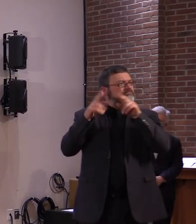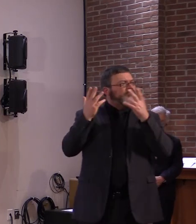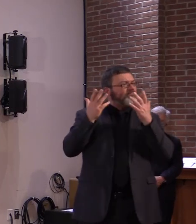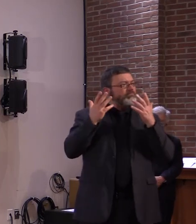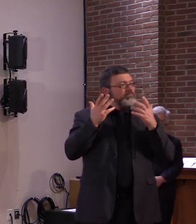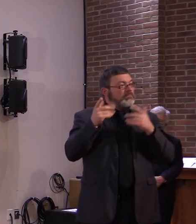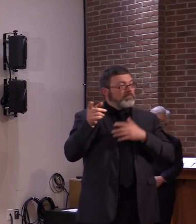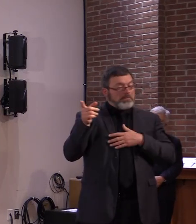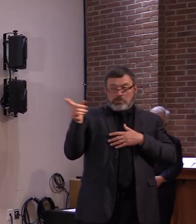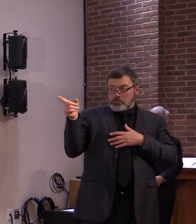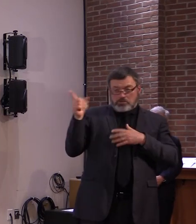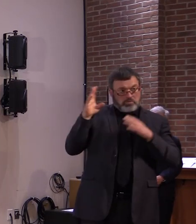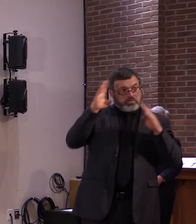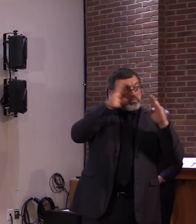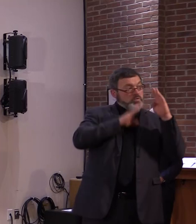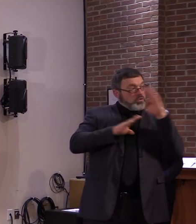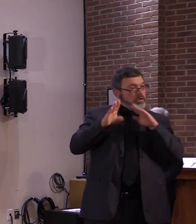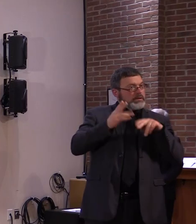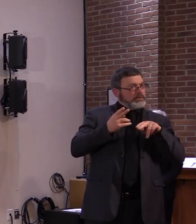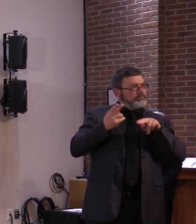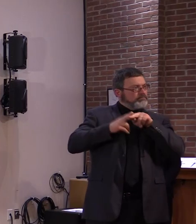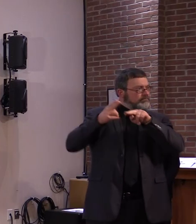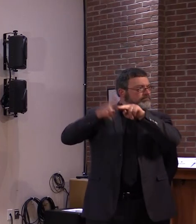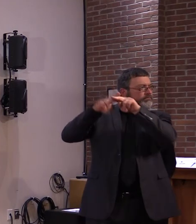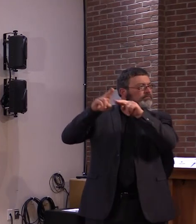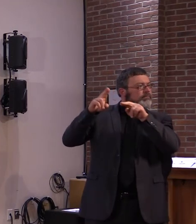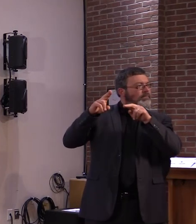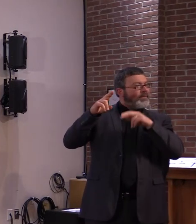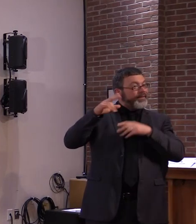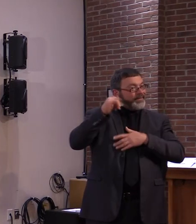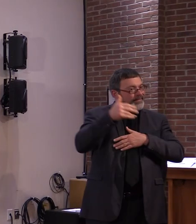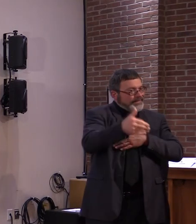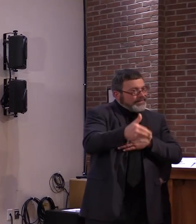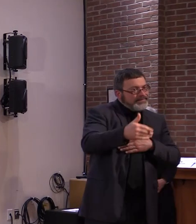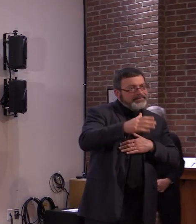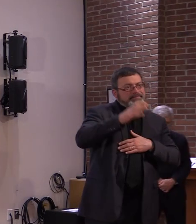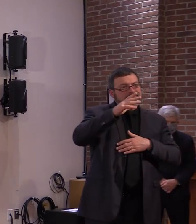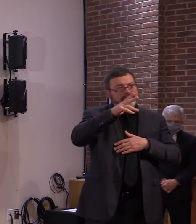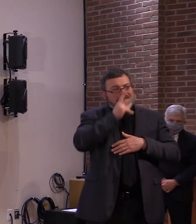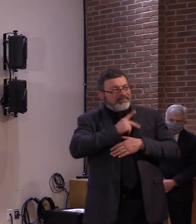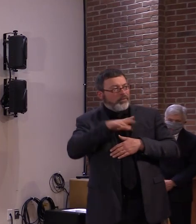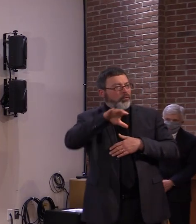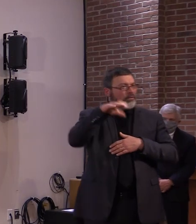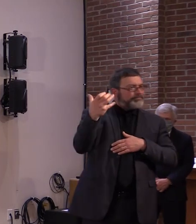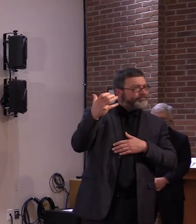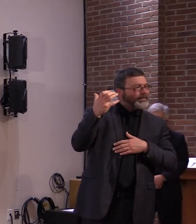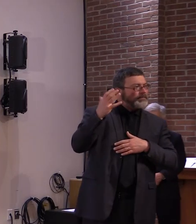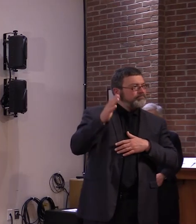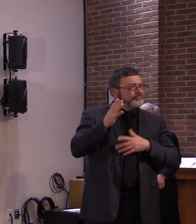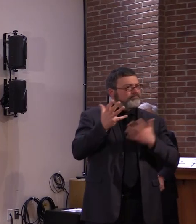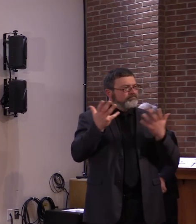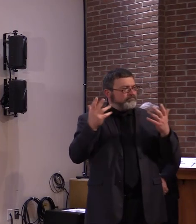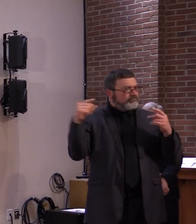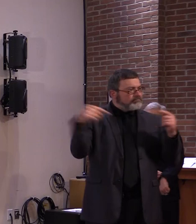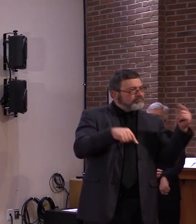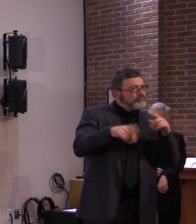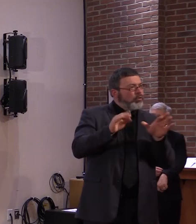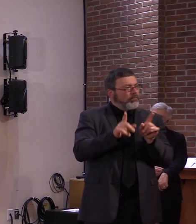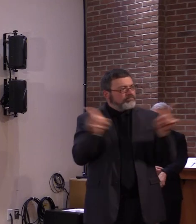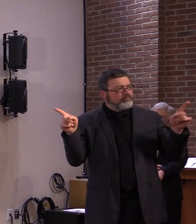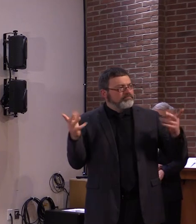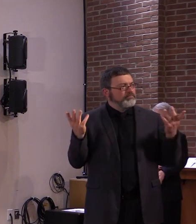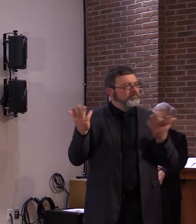about how holiday travel might what that might do as far as the cases here in Vermont,